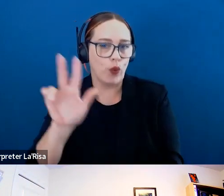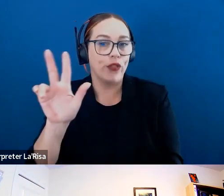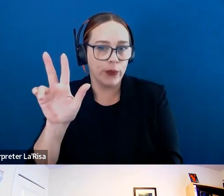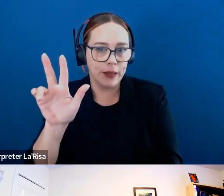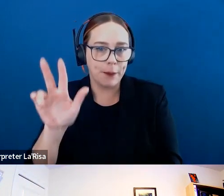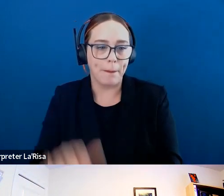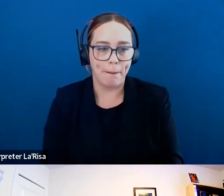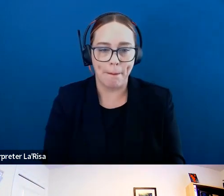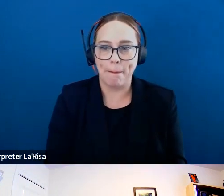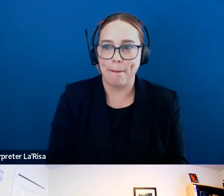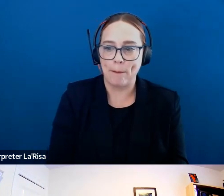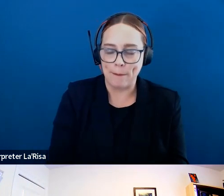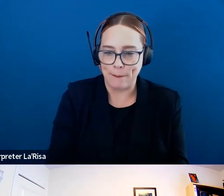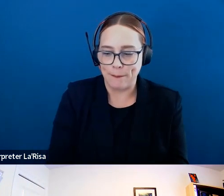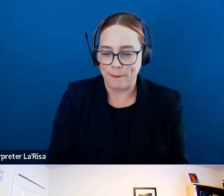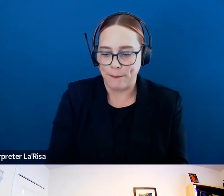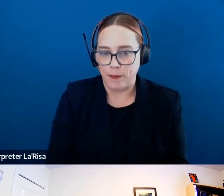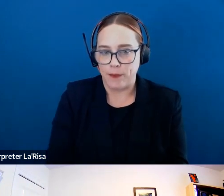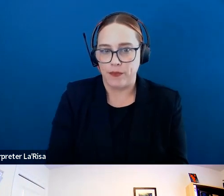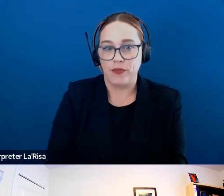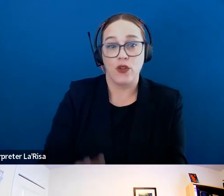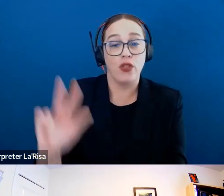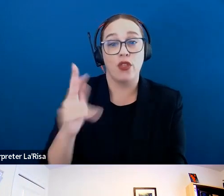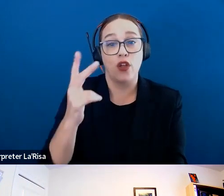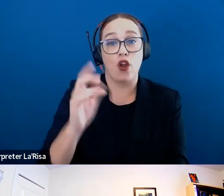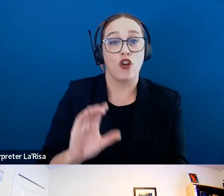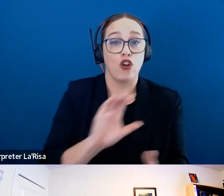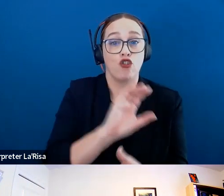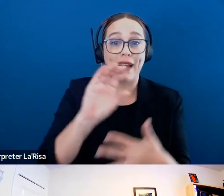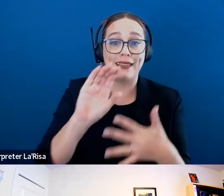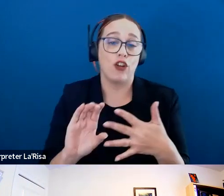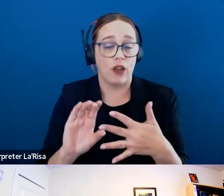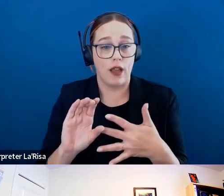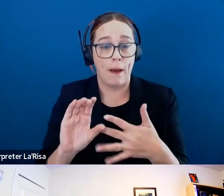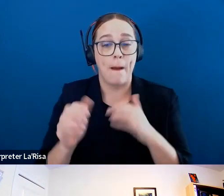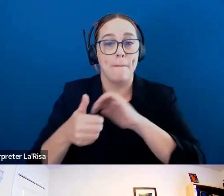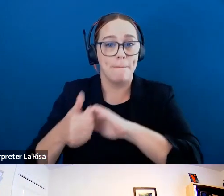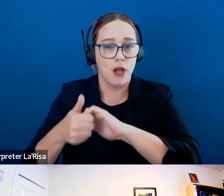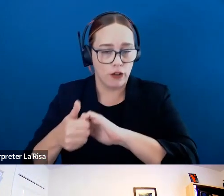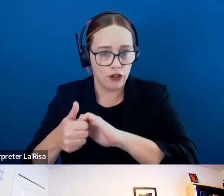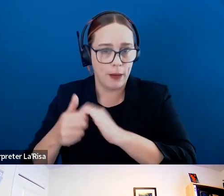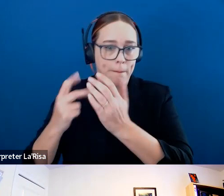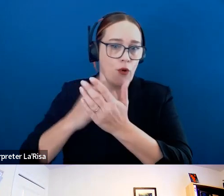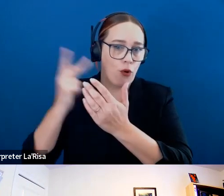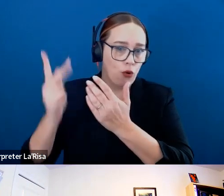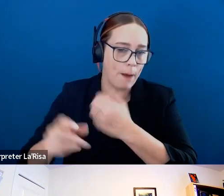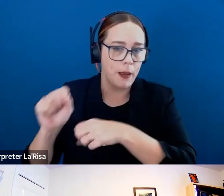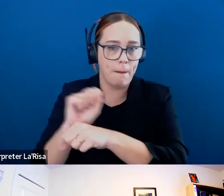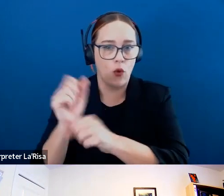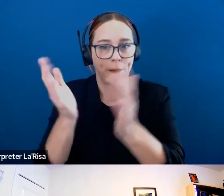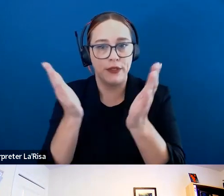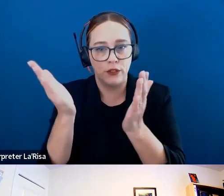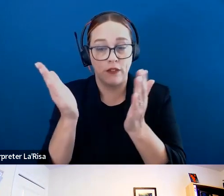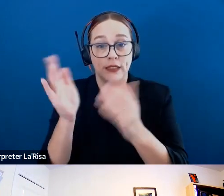third criteria is the partnership with employment programs and or services. So the agency is aware of local